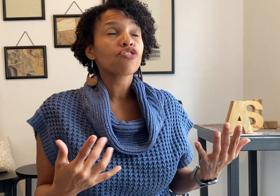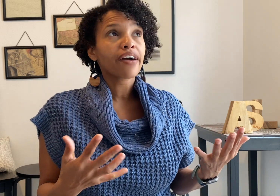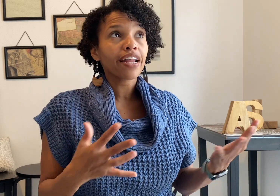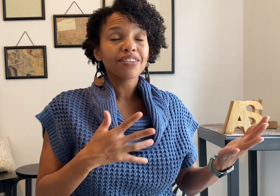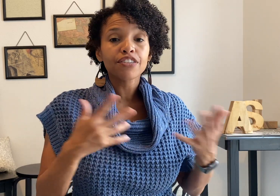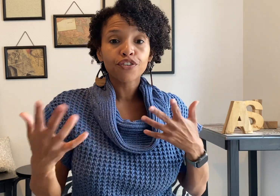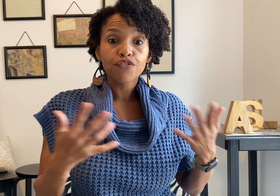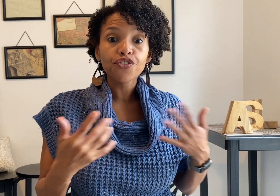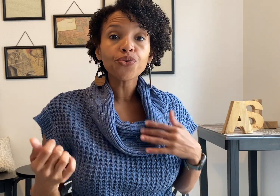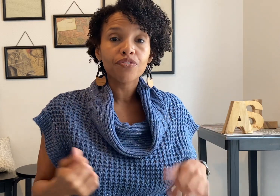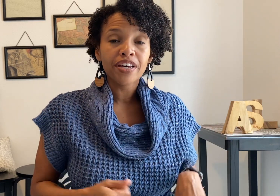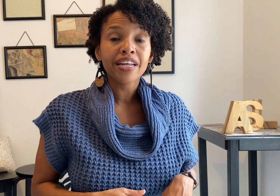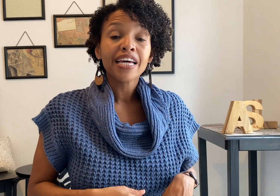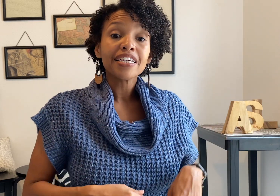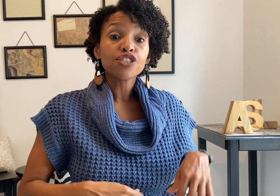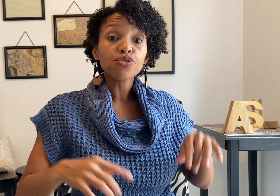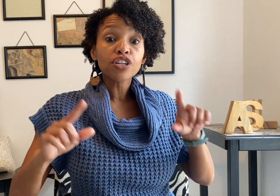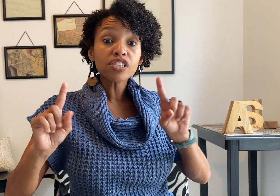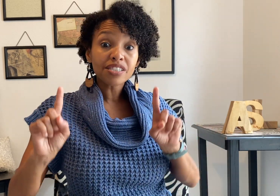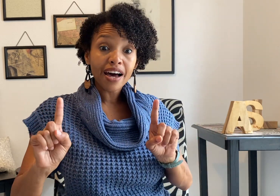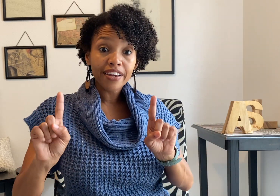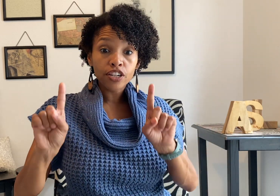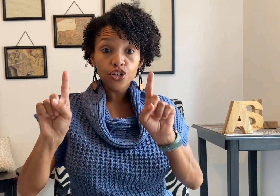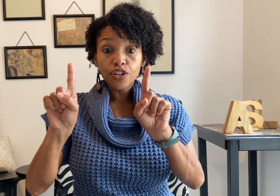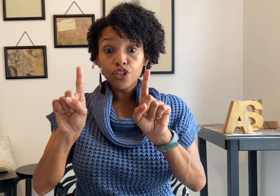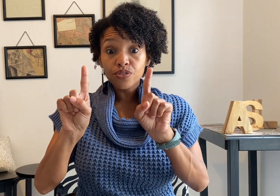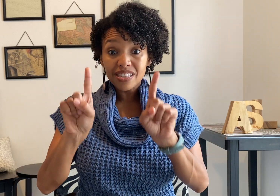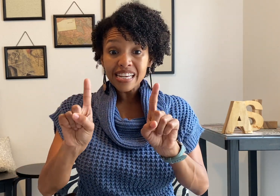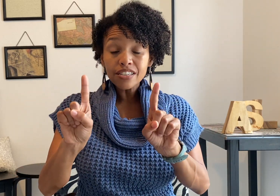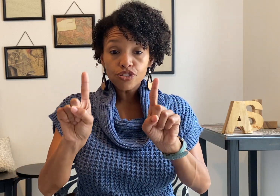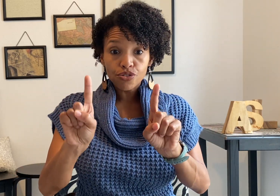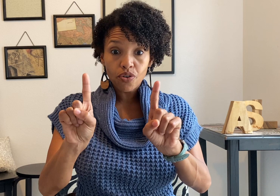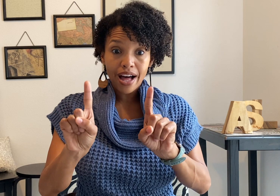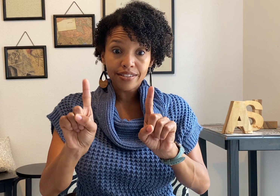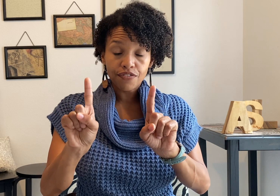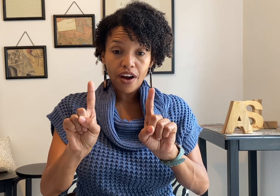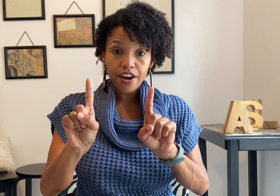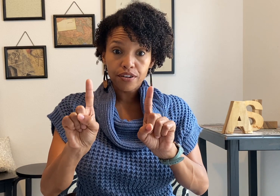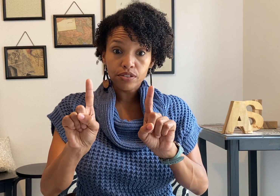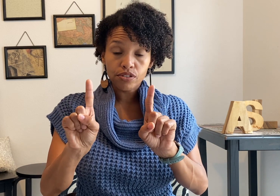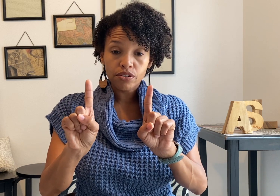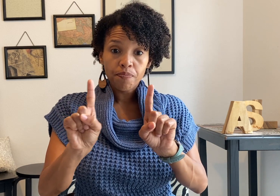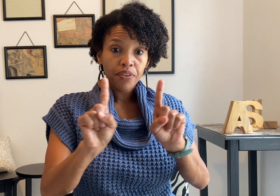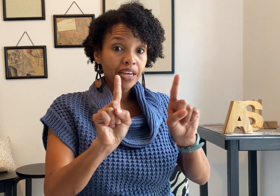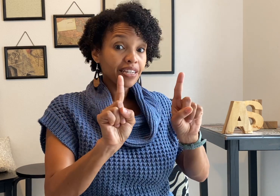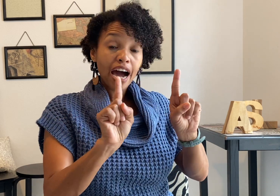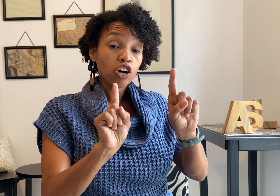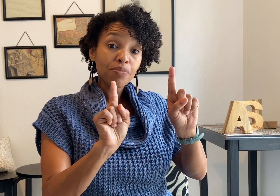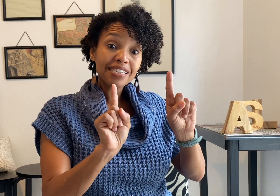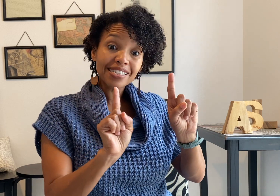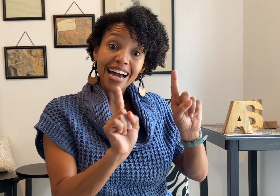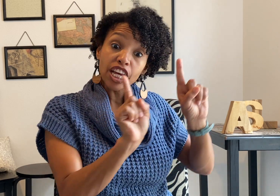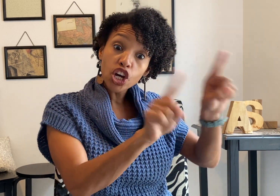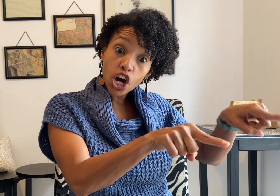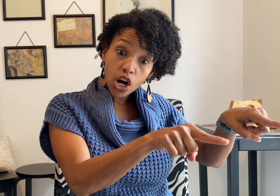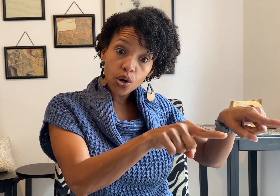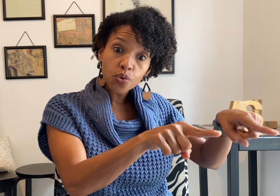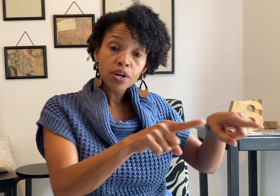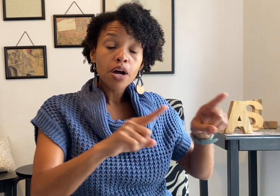kind of a different view of it, is you could use these two classifiers. Now, I don't mean signing go, but